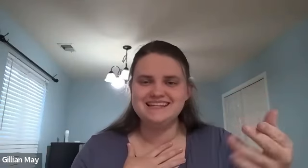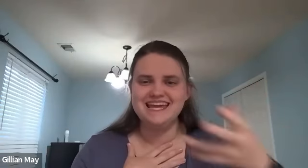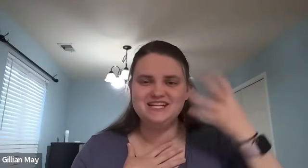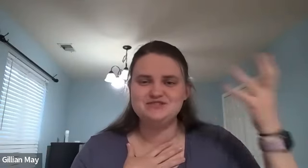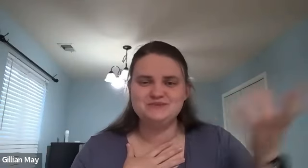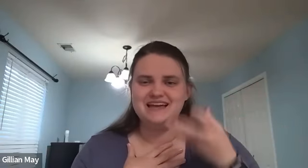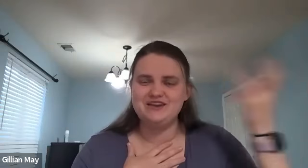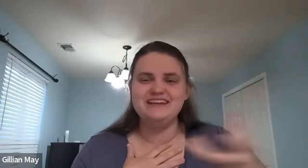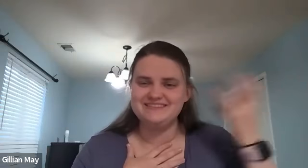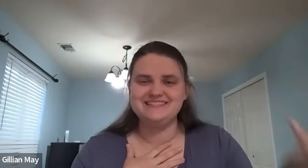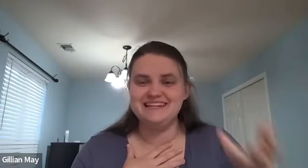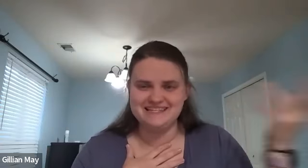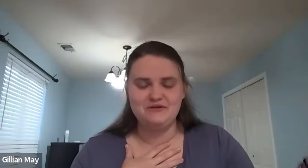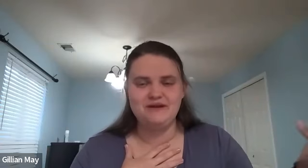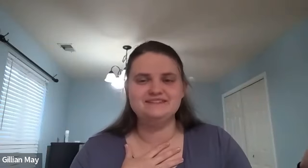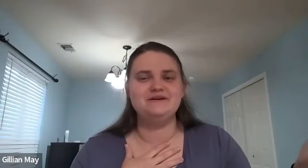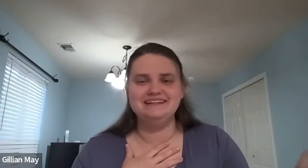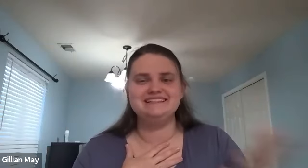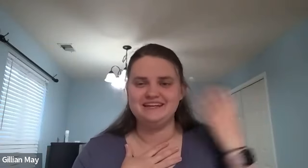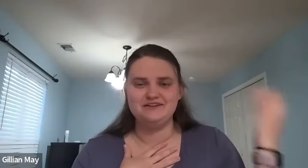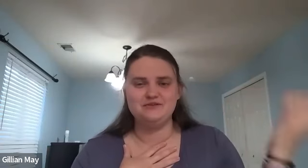And it just was, I couldn't get the sentence out right. So I needed to take another breath.